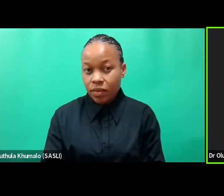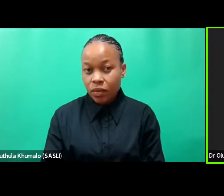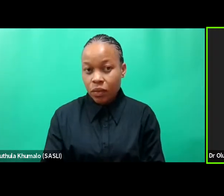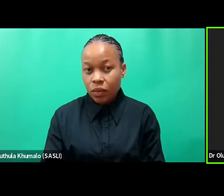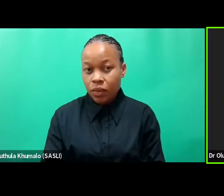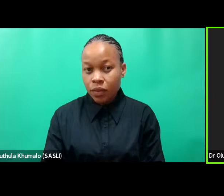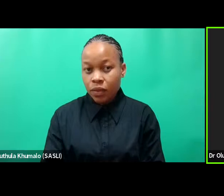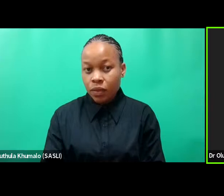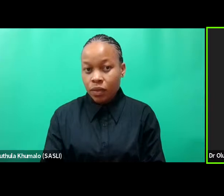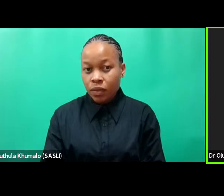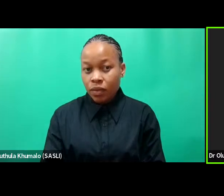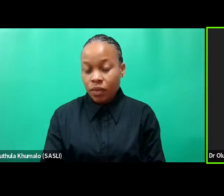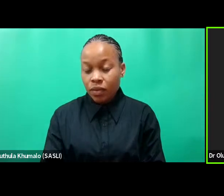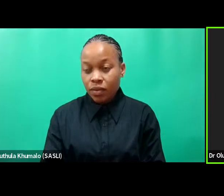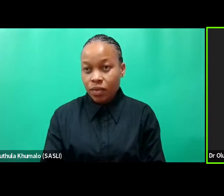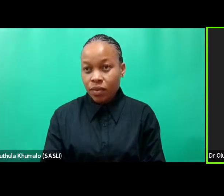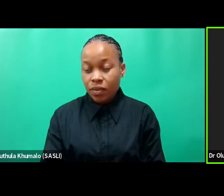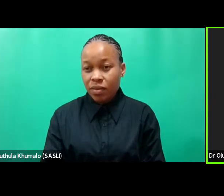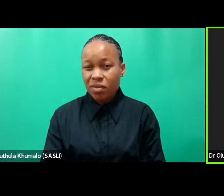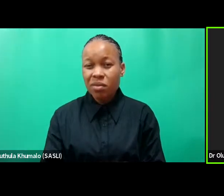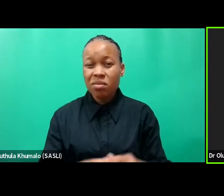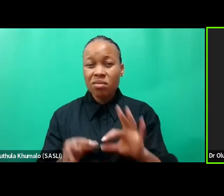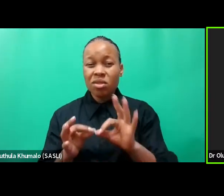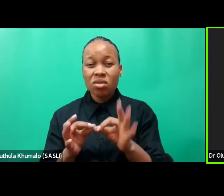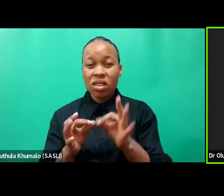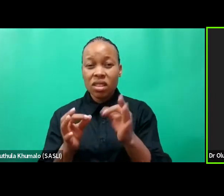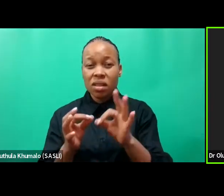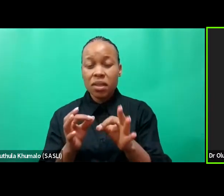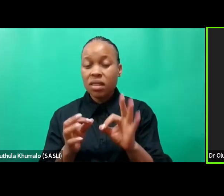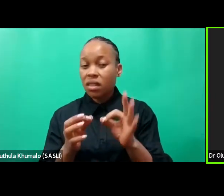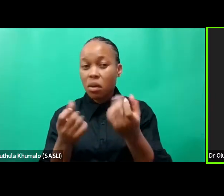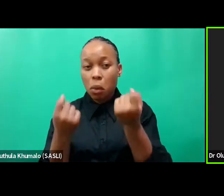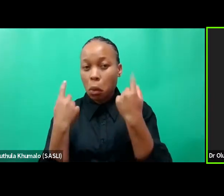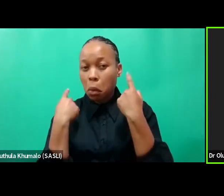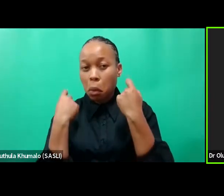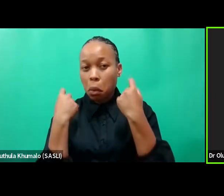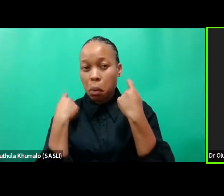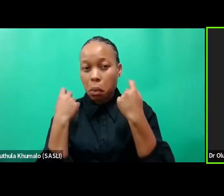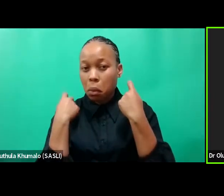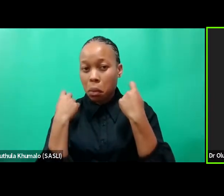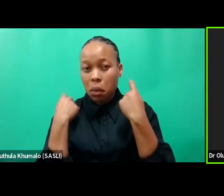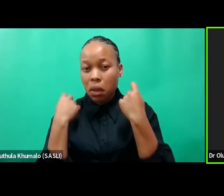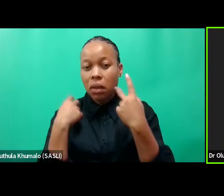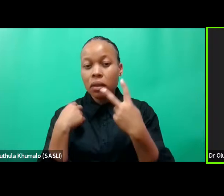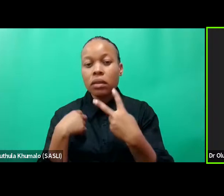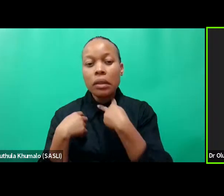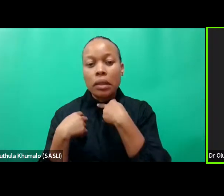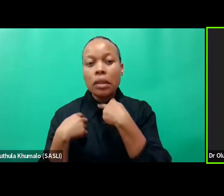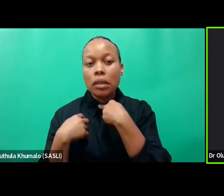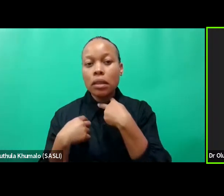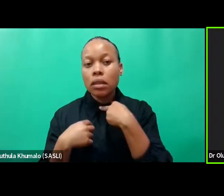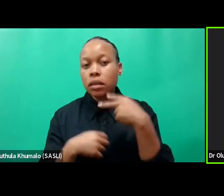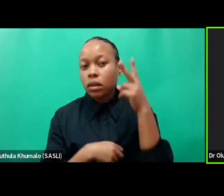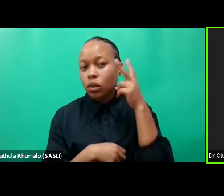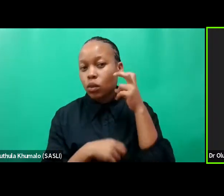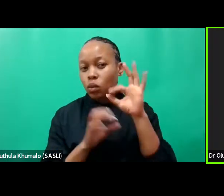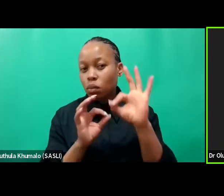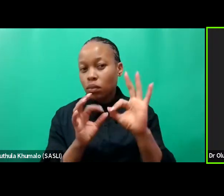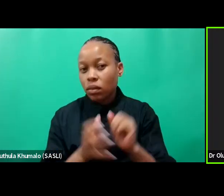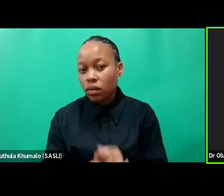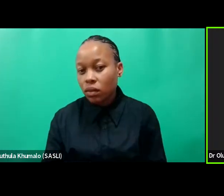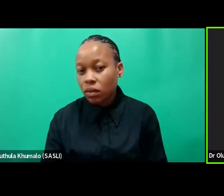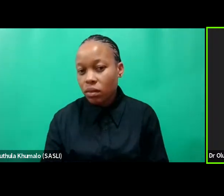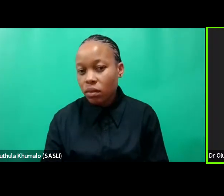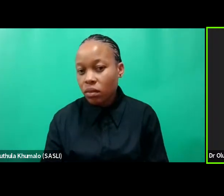believe that they were not involved. However, one of the executive members at that time, who could